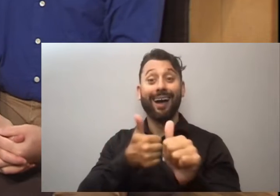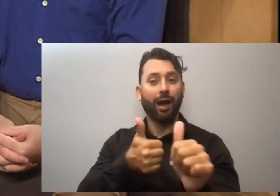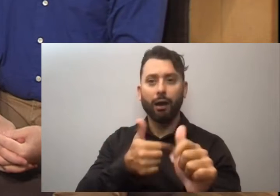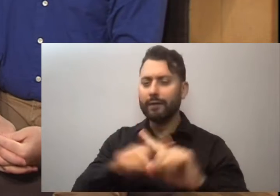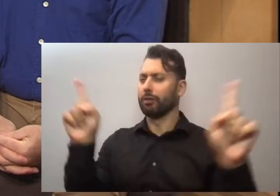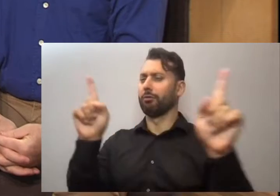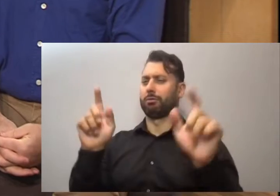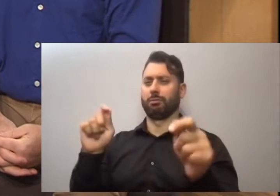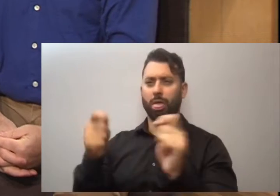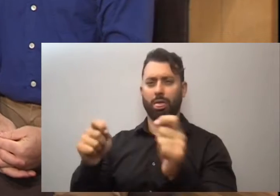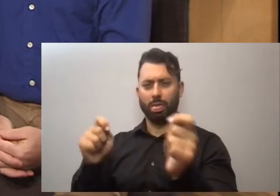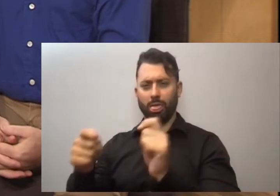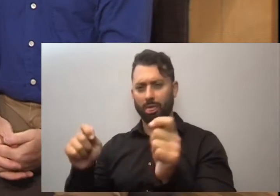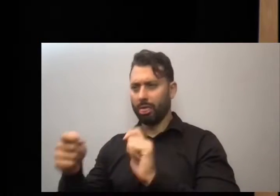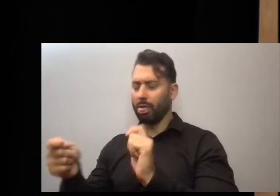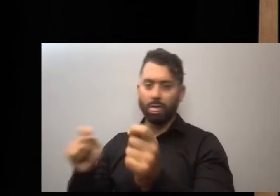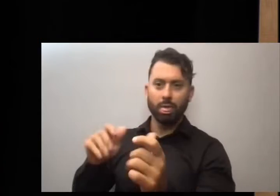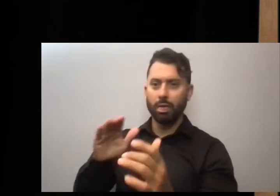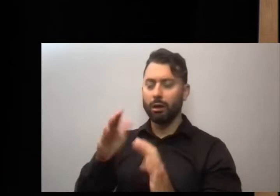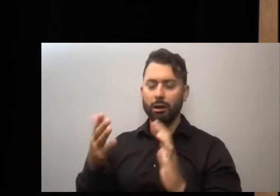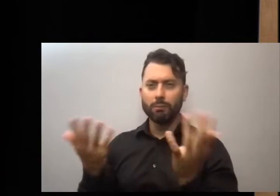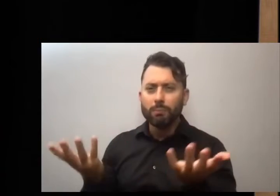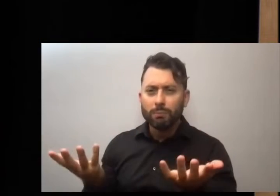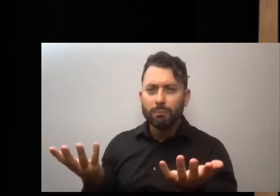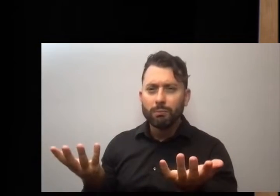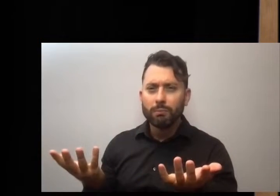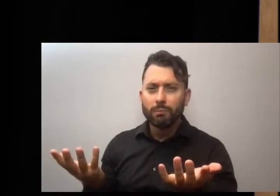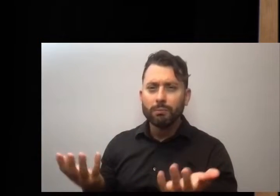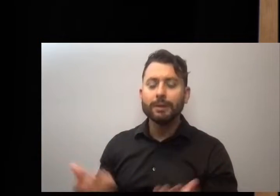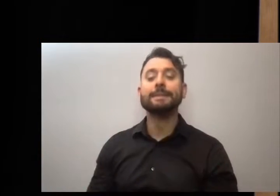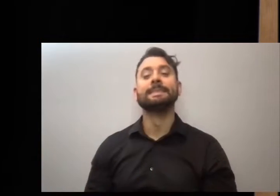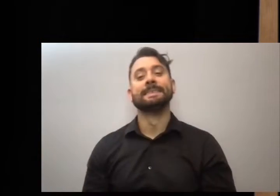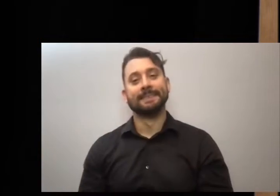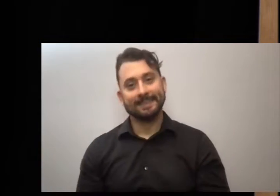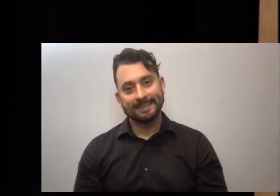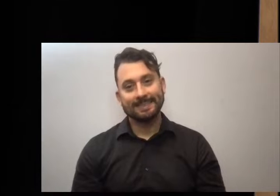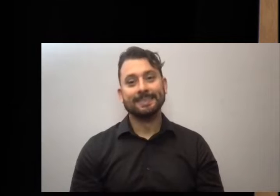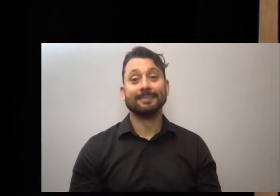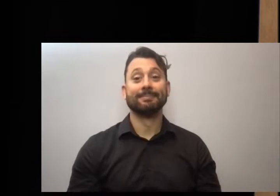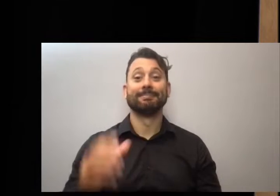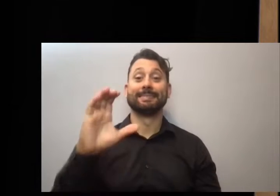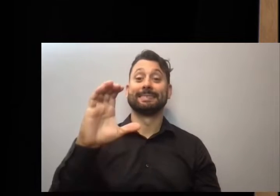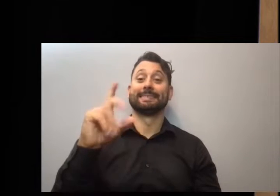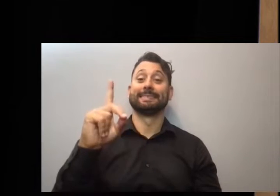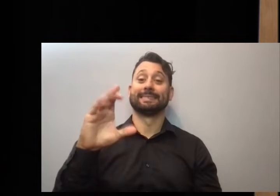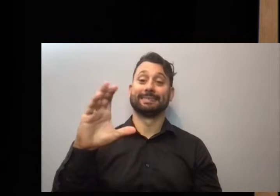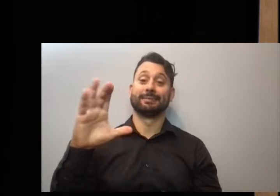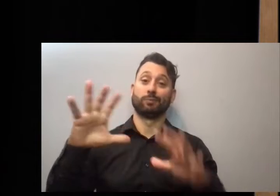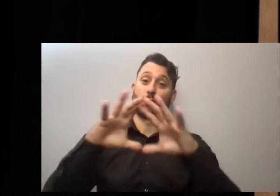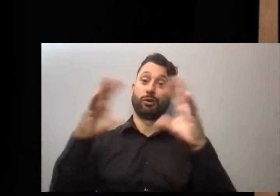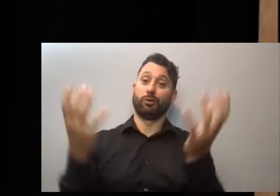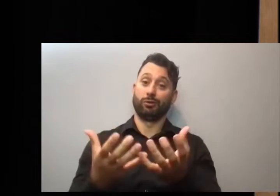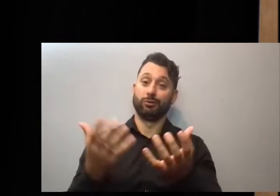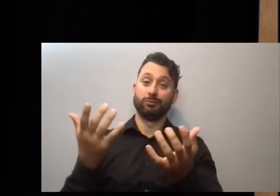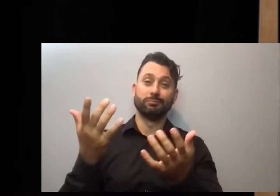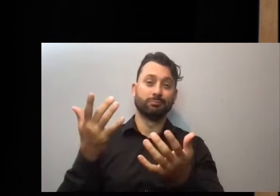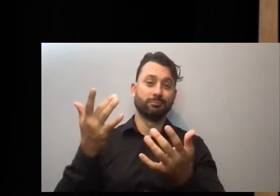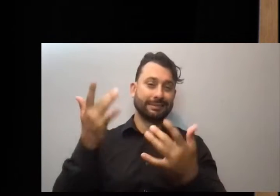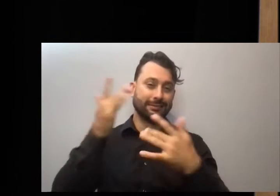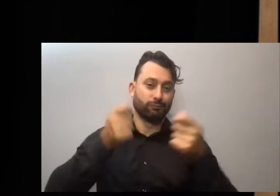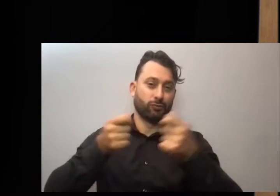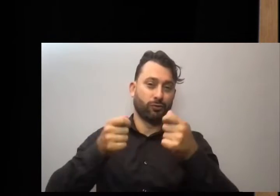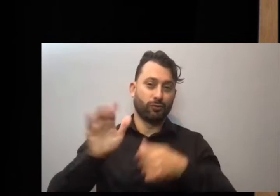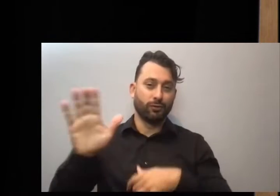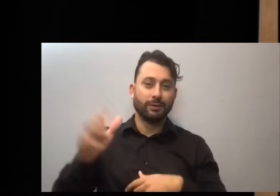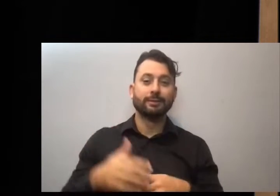often. Why is that? So the CDC is a body of scientists, actually, and so they're